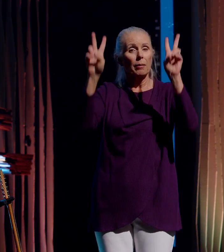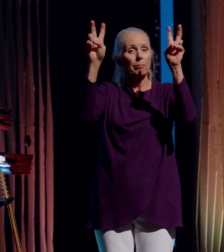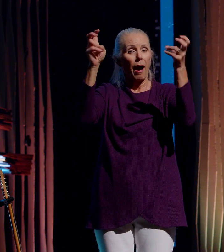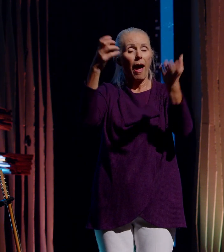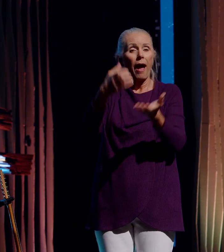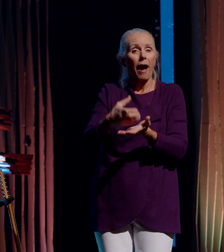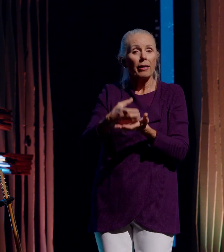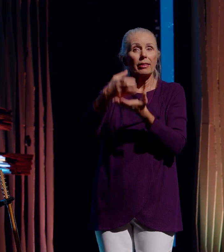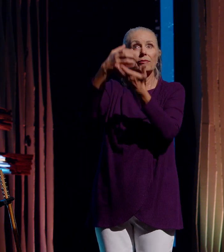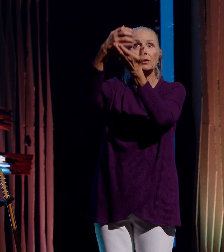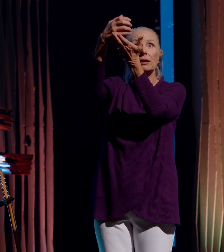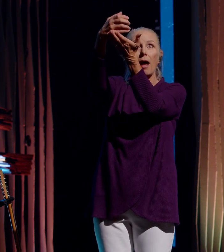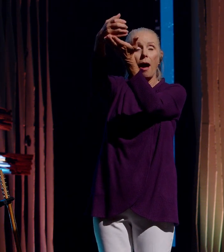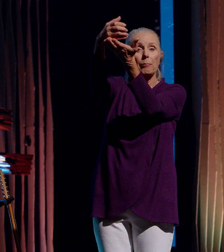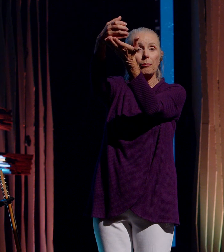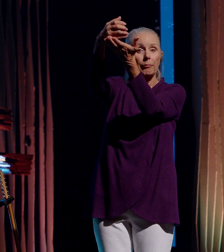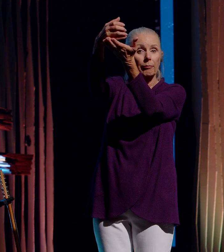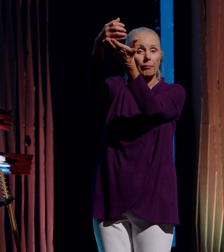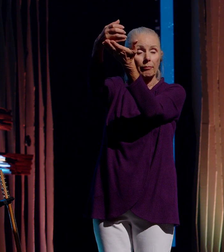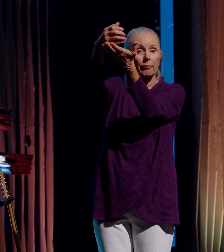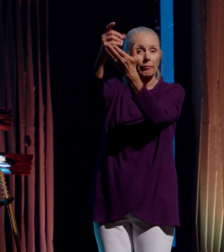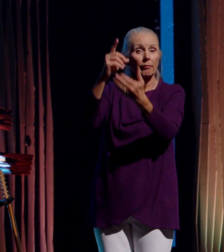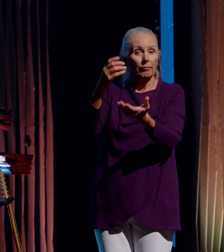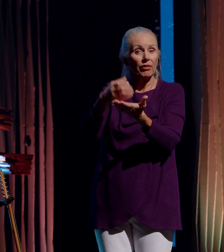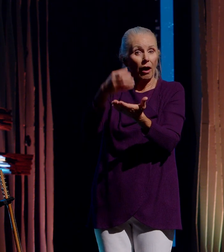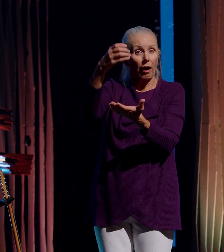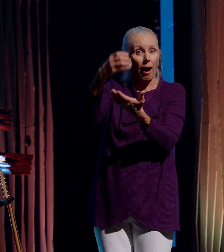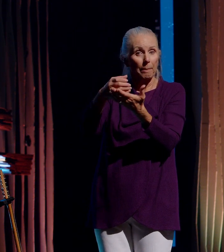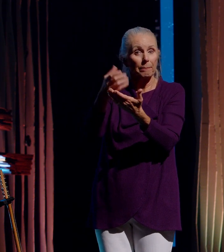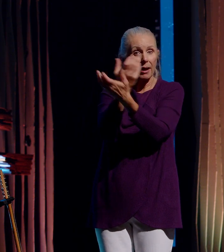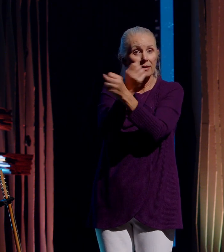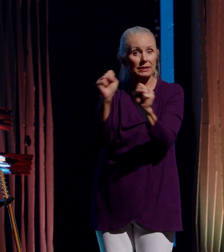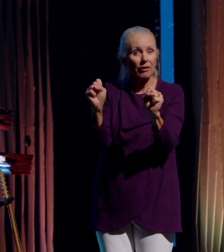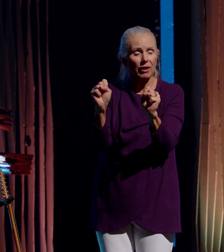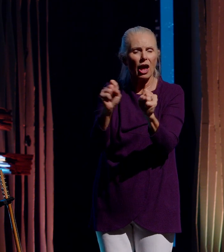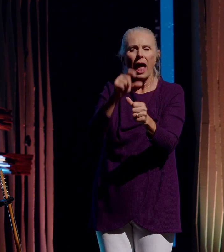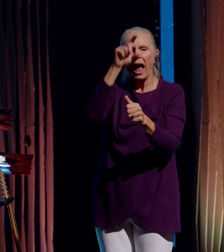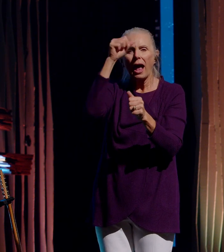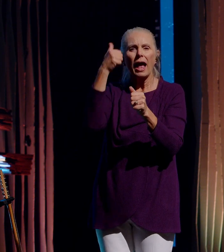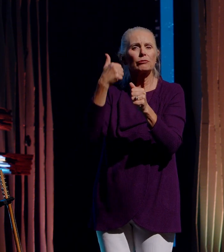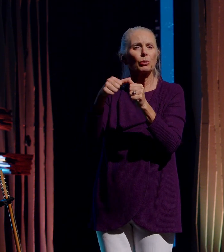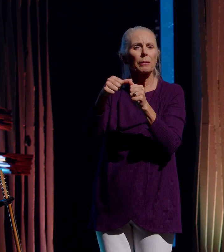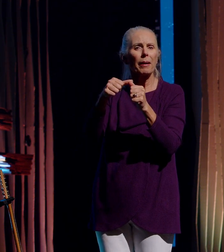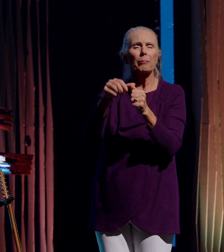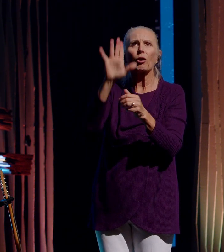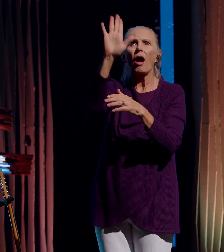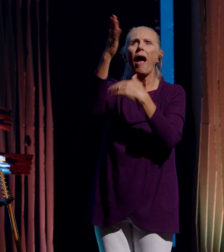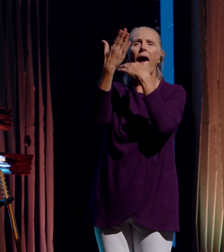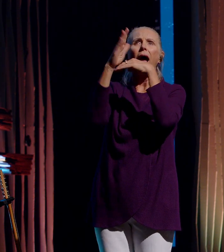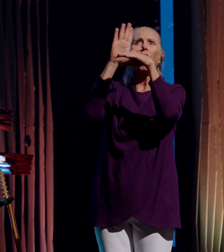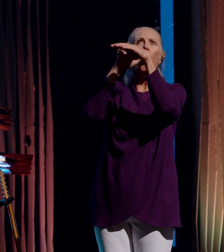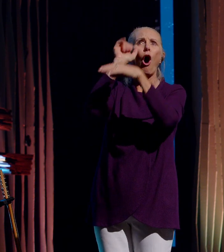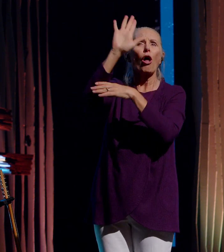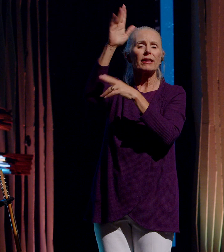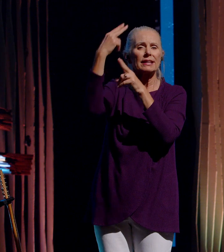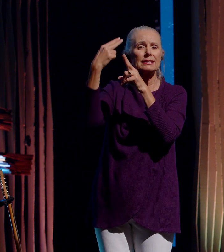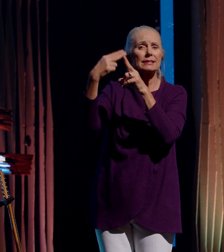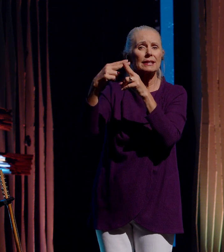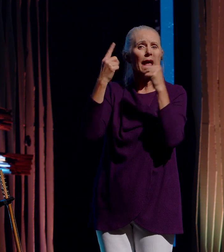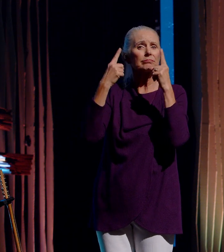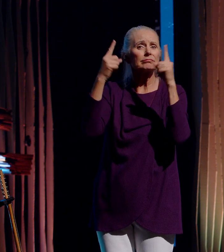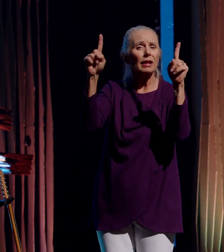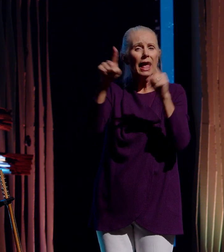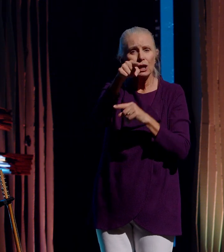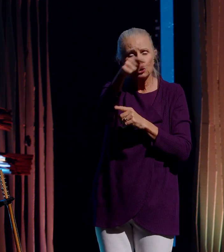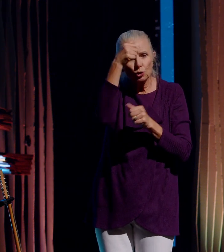calling on his name. And when we remember all that the Lord has done for us by dying on the cross thousands